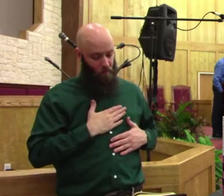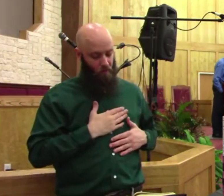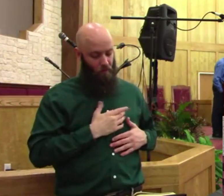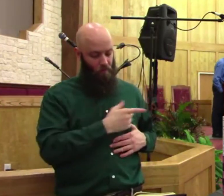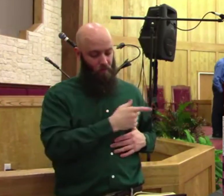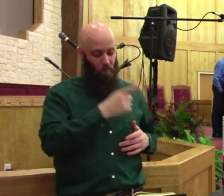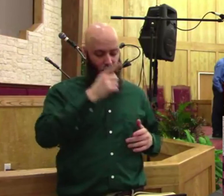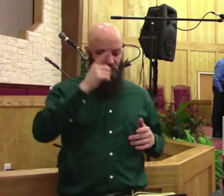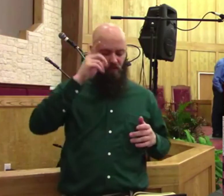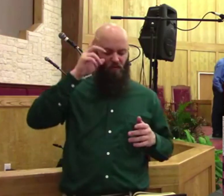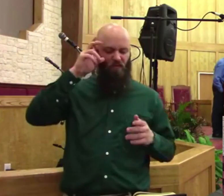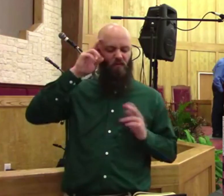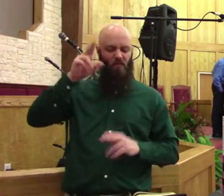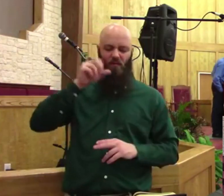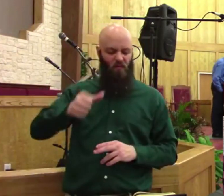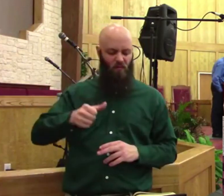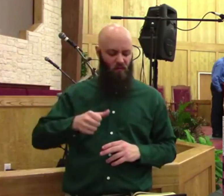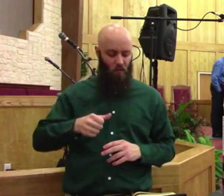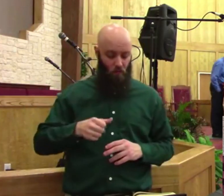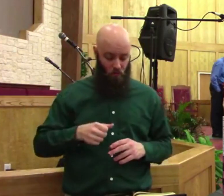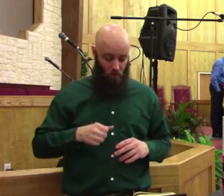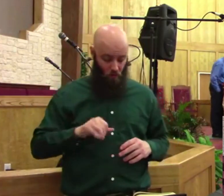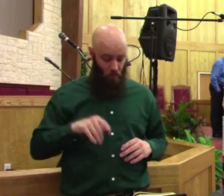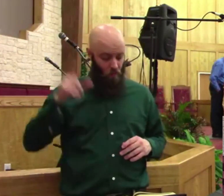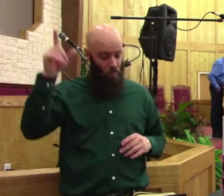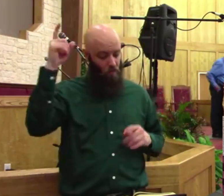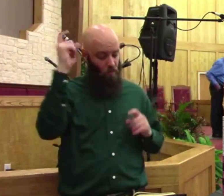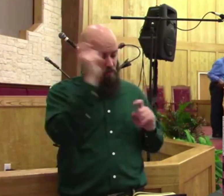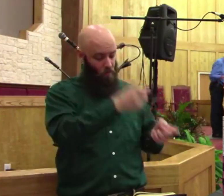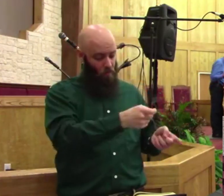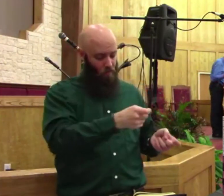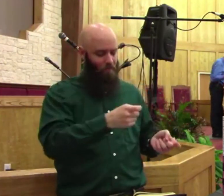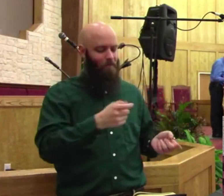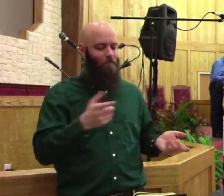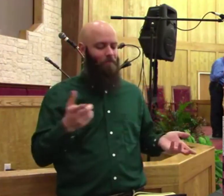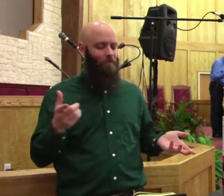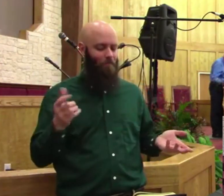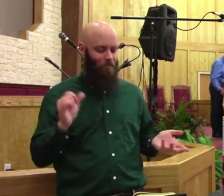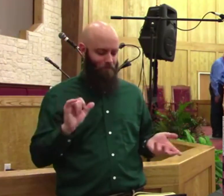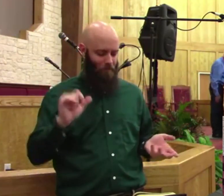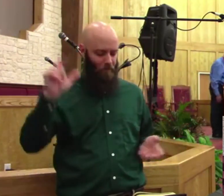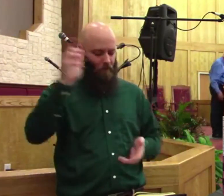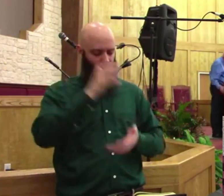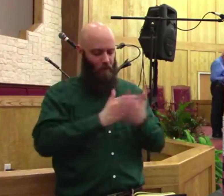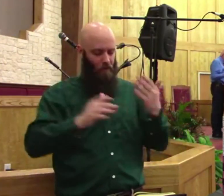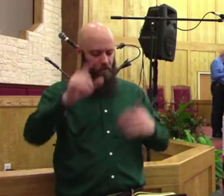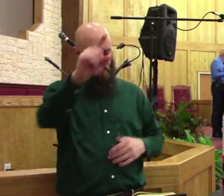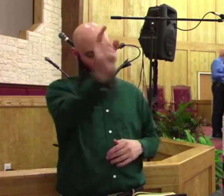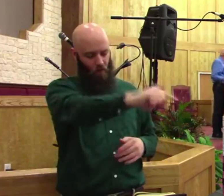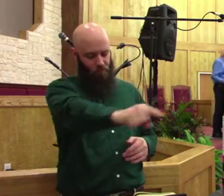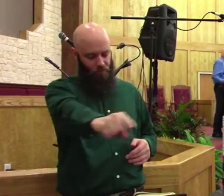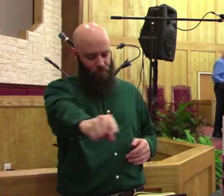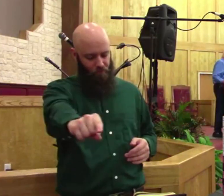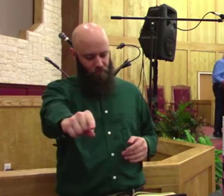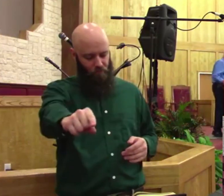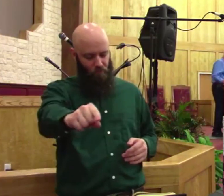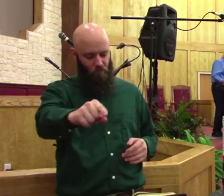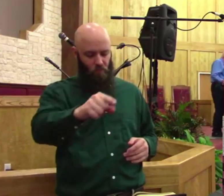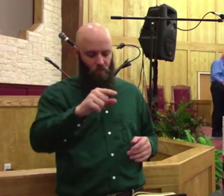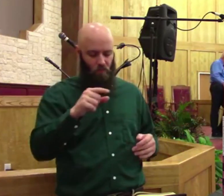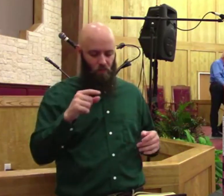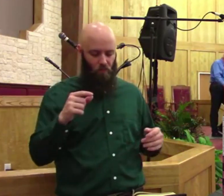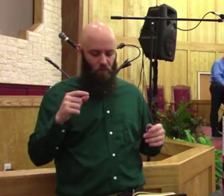him, then from the presence, from his presence, the hand was sent, and this writing was inscribed, and it's many, many